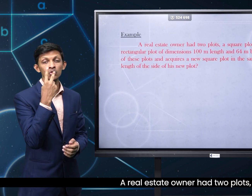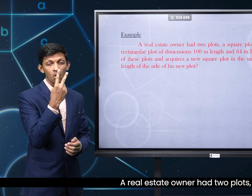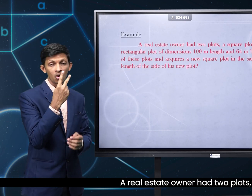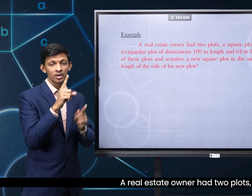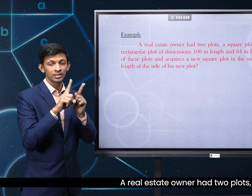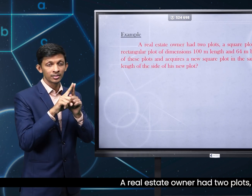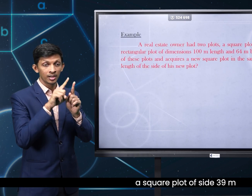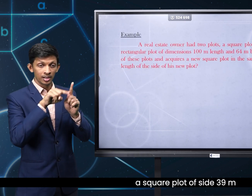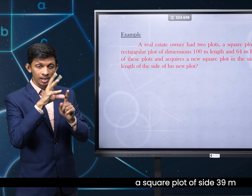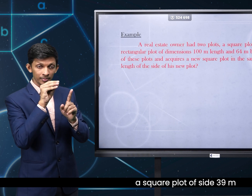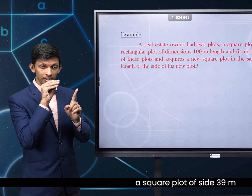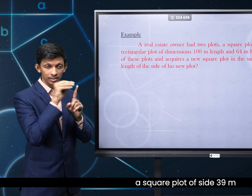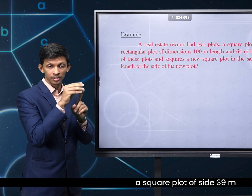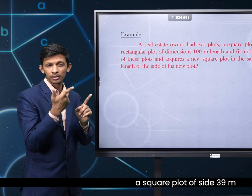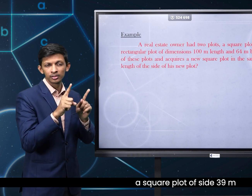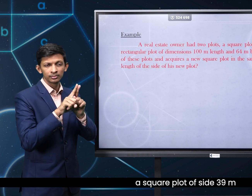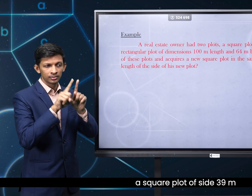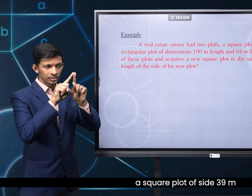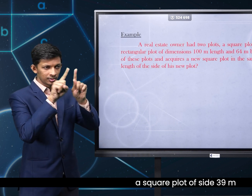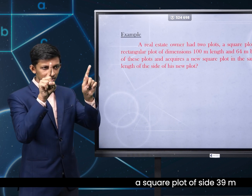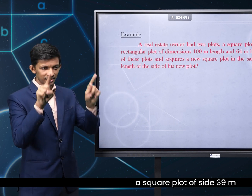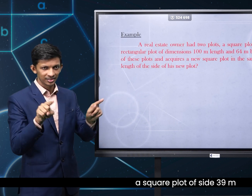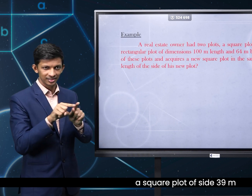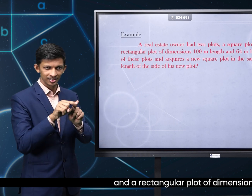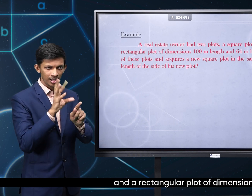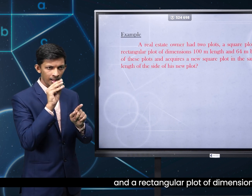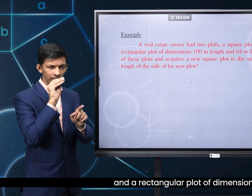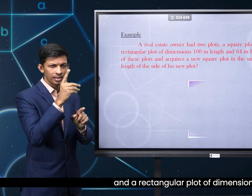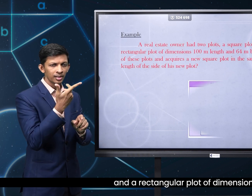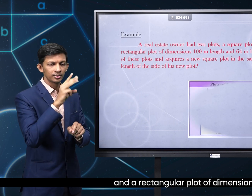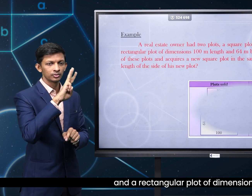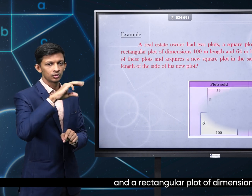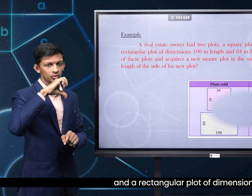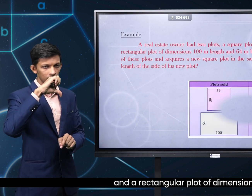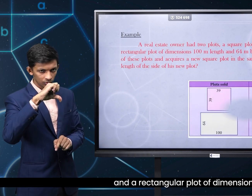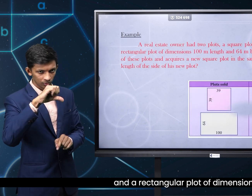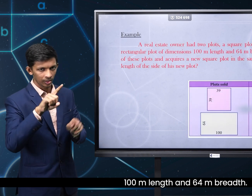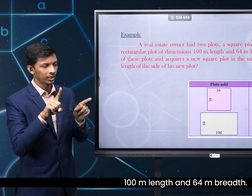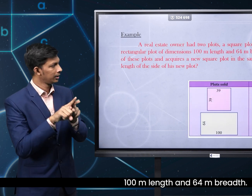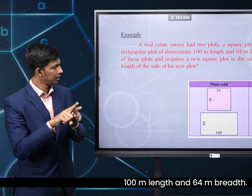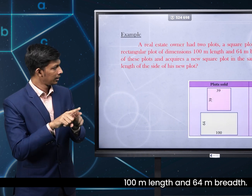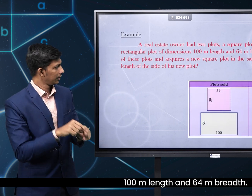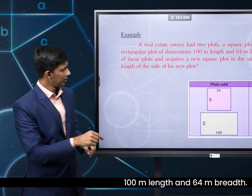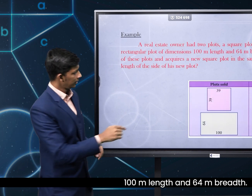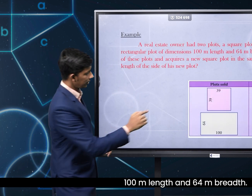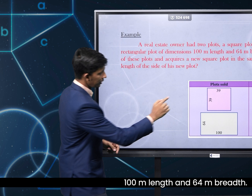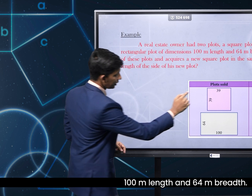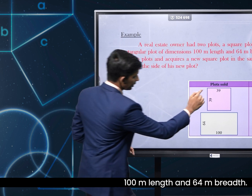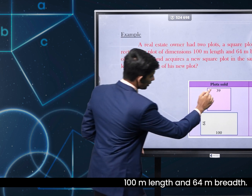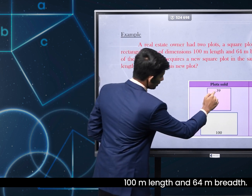plots, a square plot of side 39 meter and a rectangular plot of dimensions 100 meter length and 64